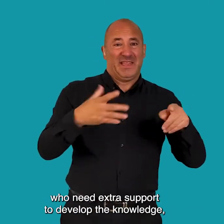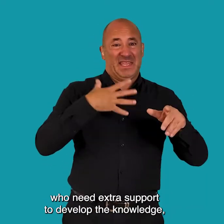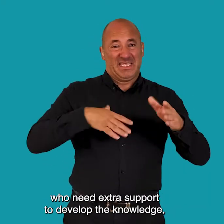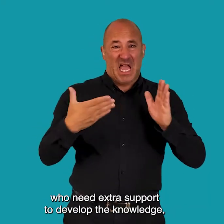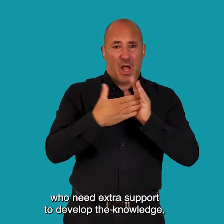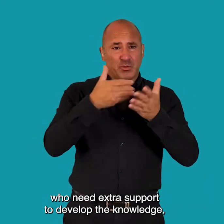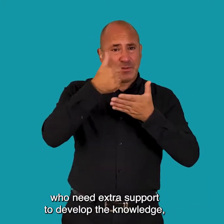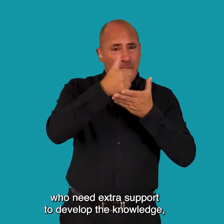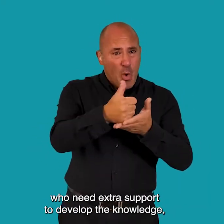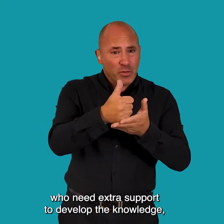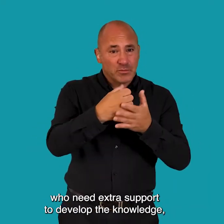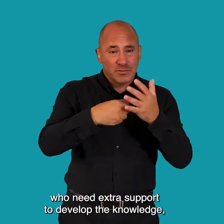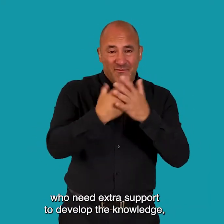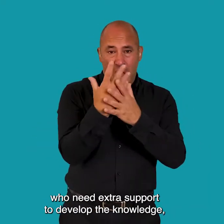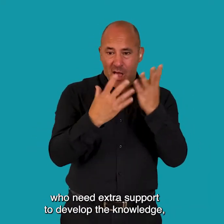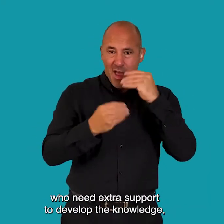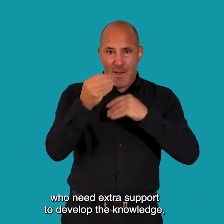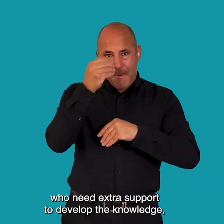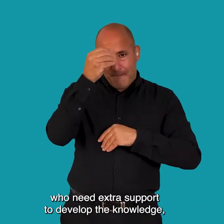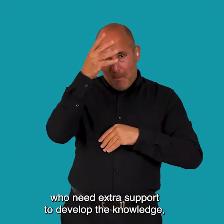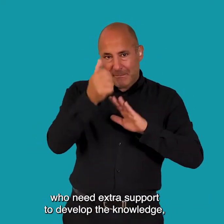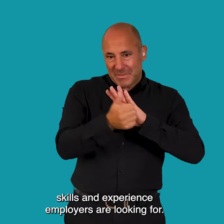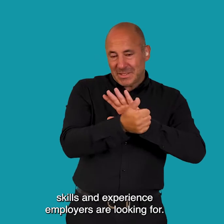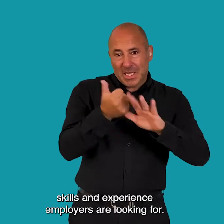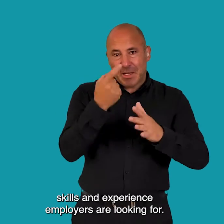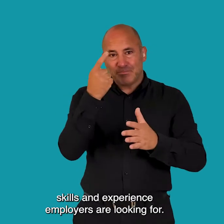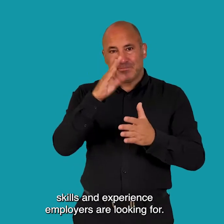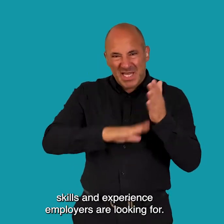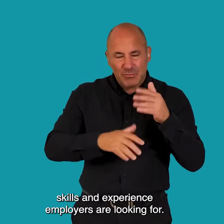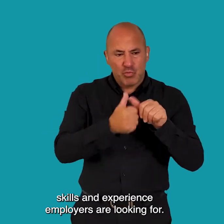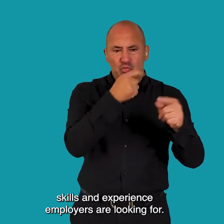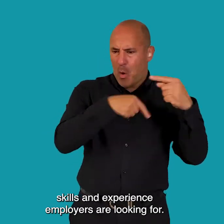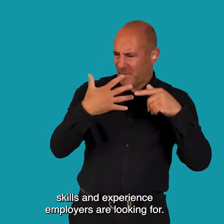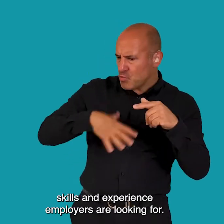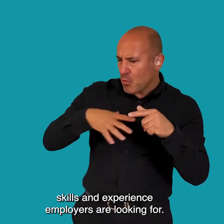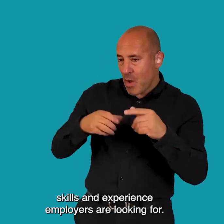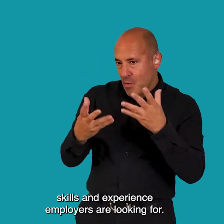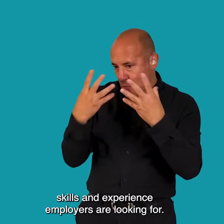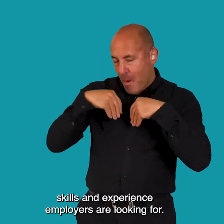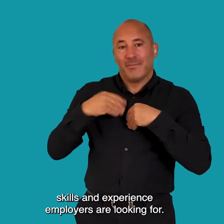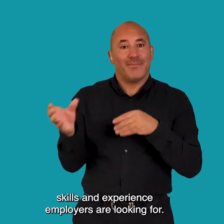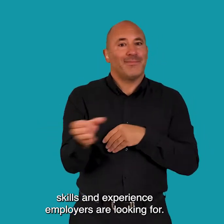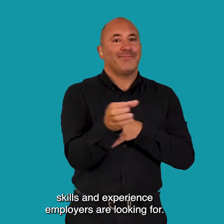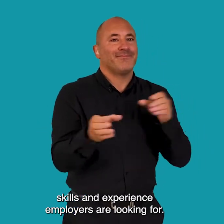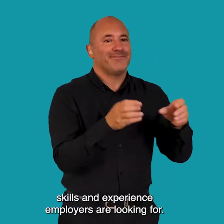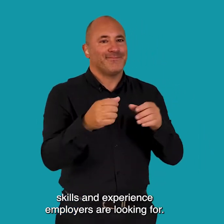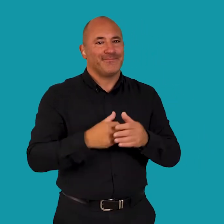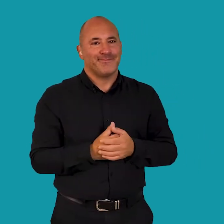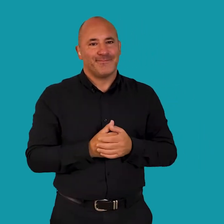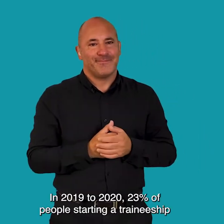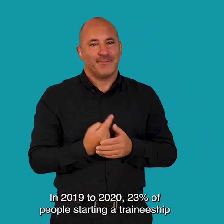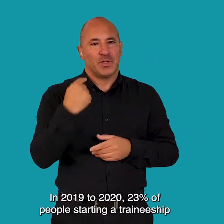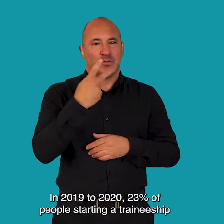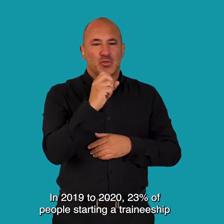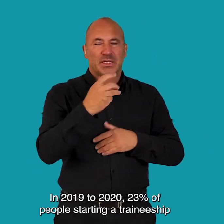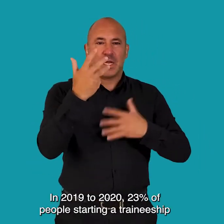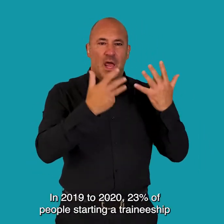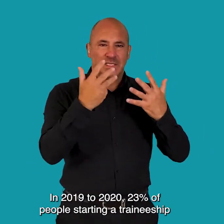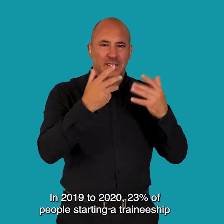need extra support to develop the knowledge, skills and experience employers are looking for. In 2019